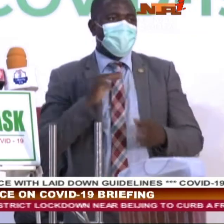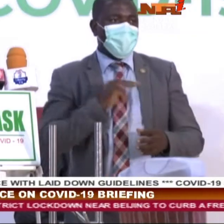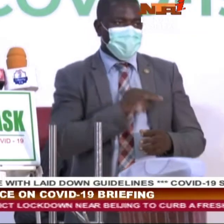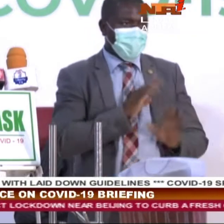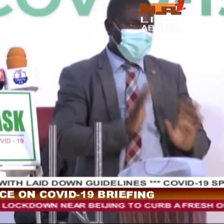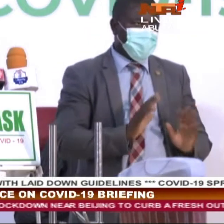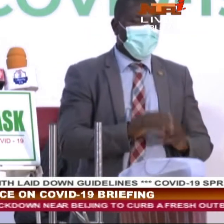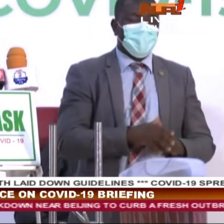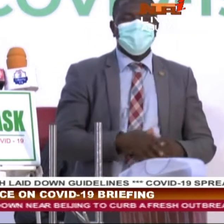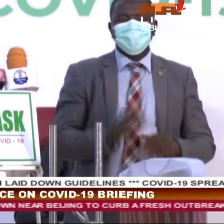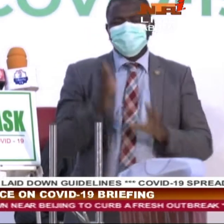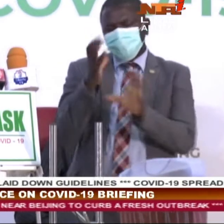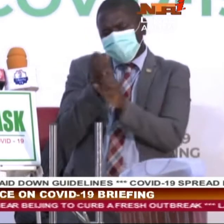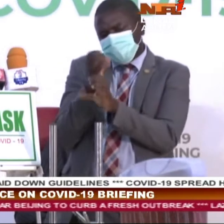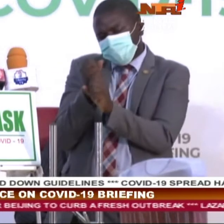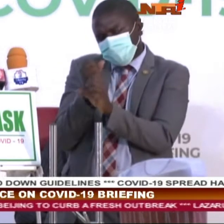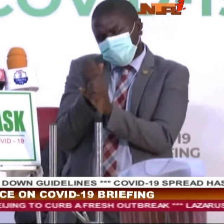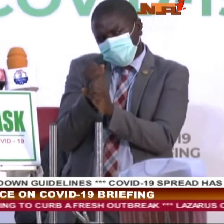In summary,